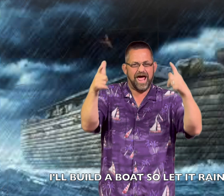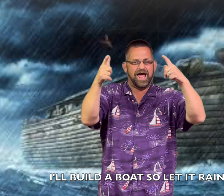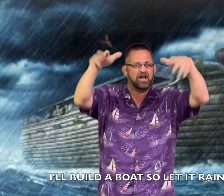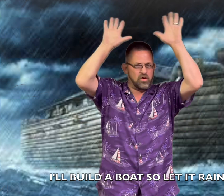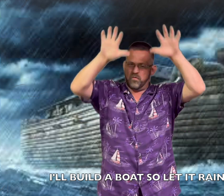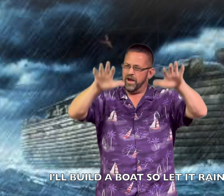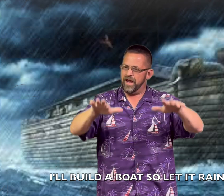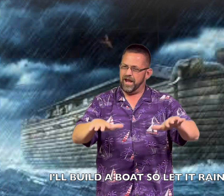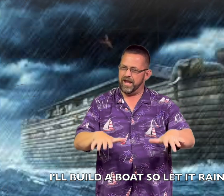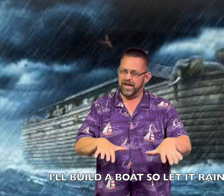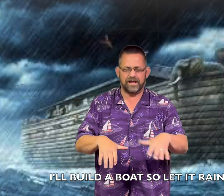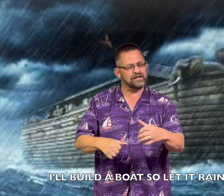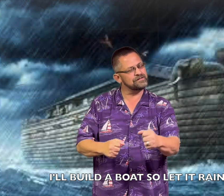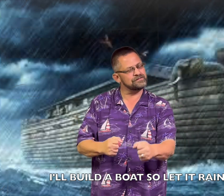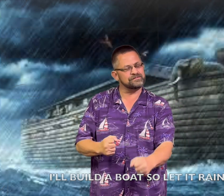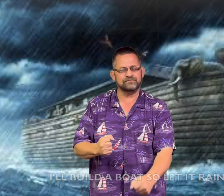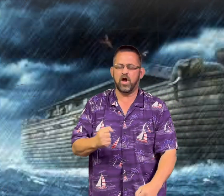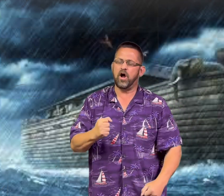let it rain